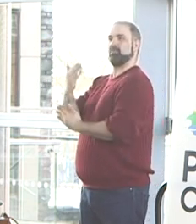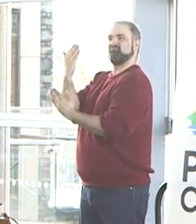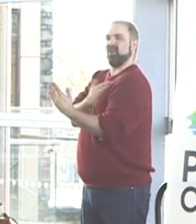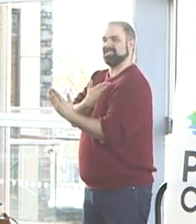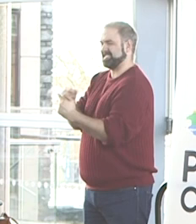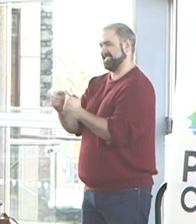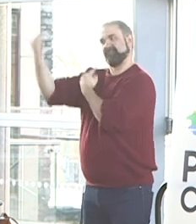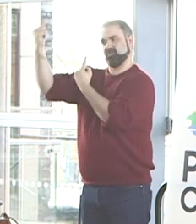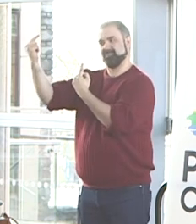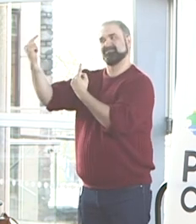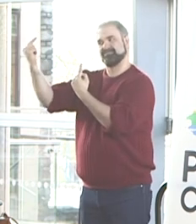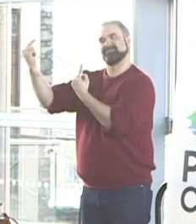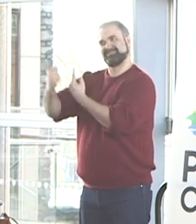things.